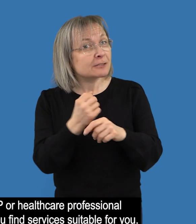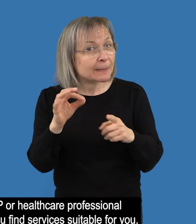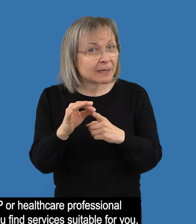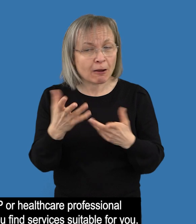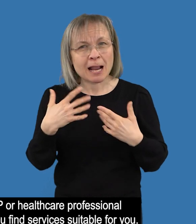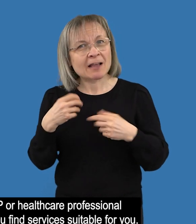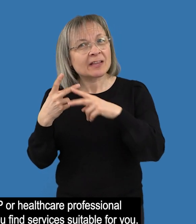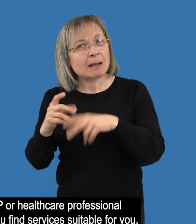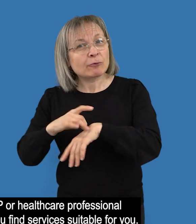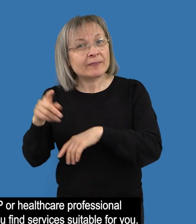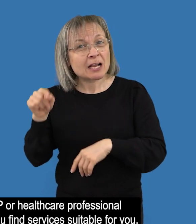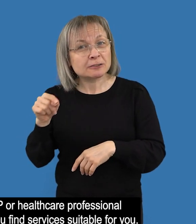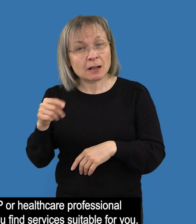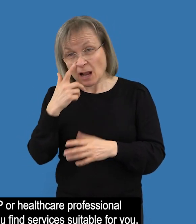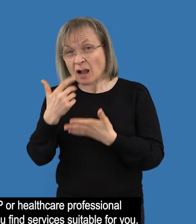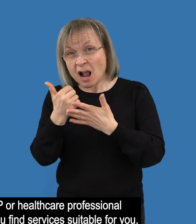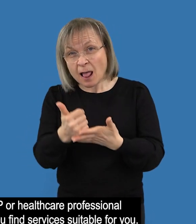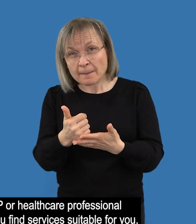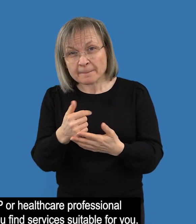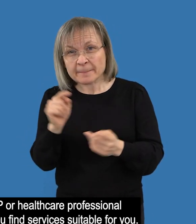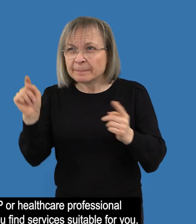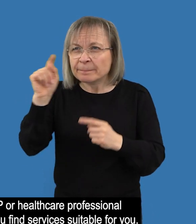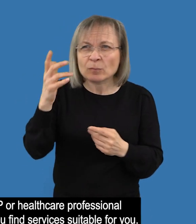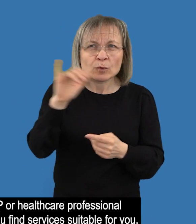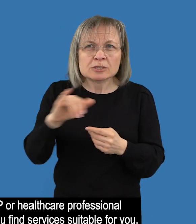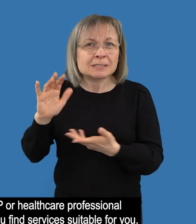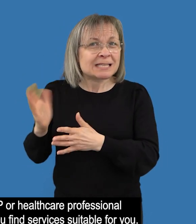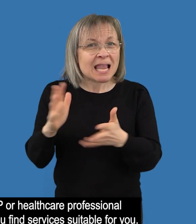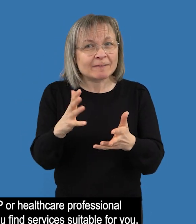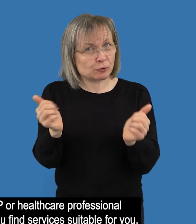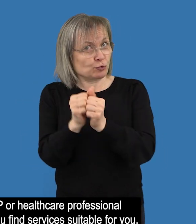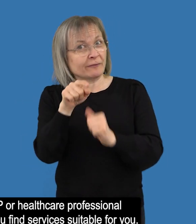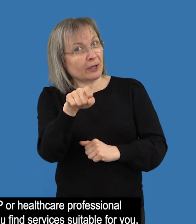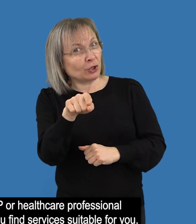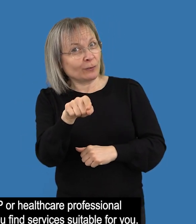Your GP or healthcare professional can help you find services suitable for you.